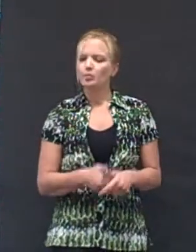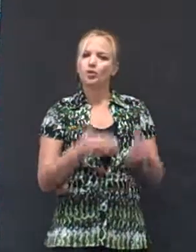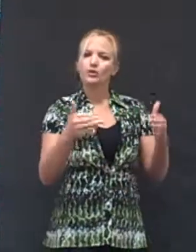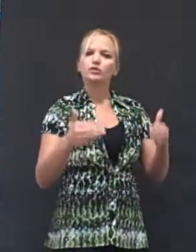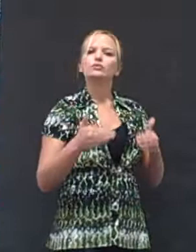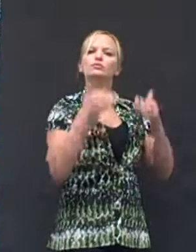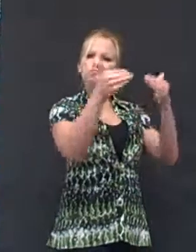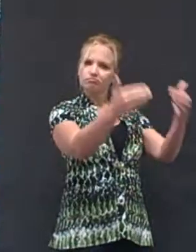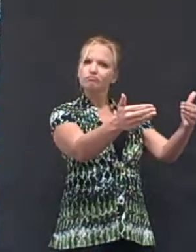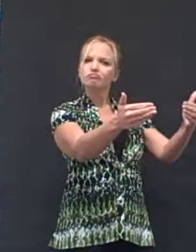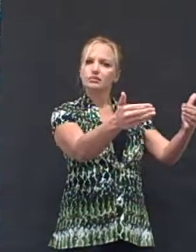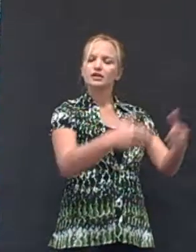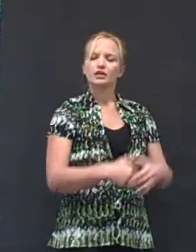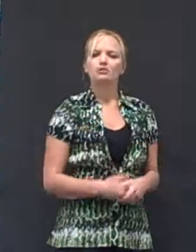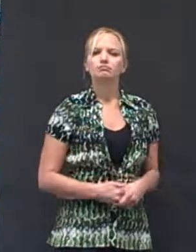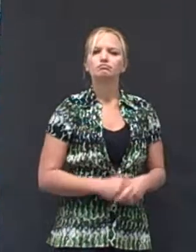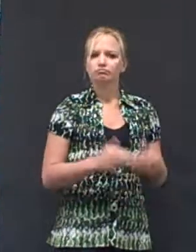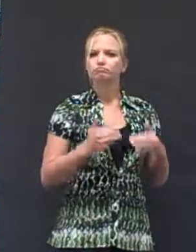Or you get along.